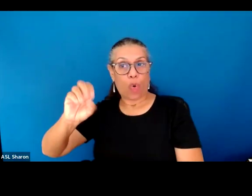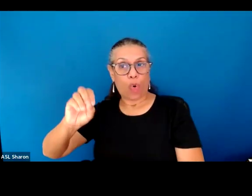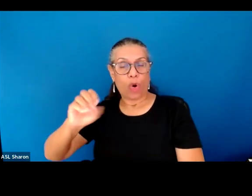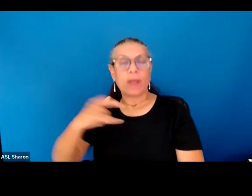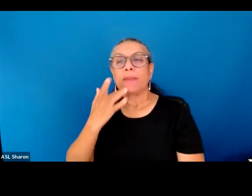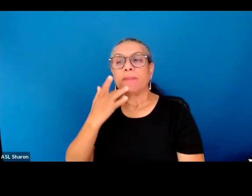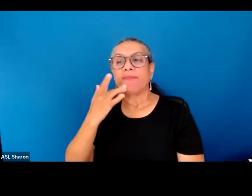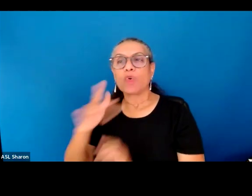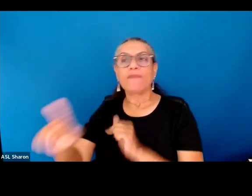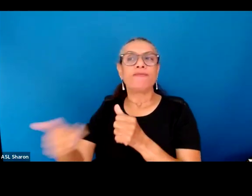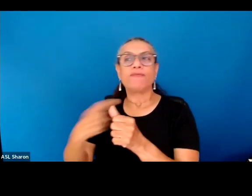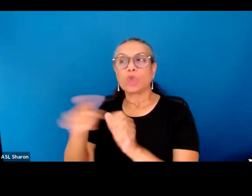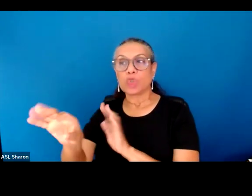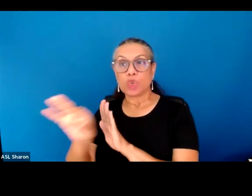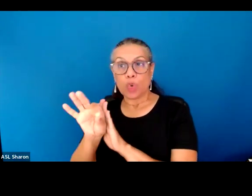first choice,